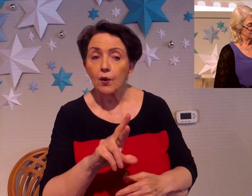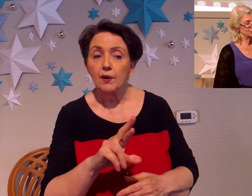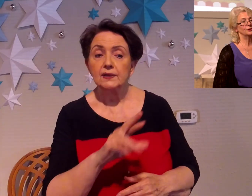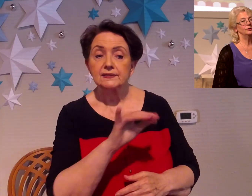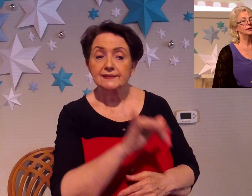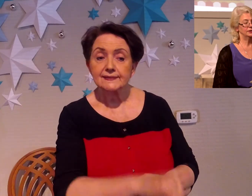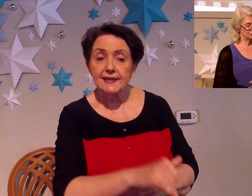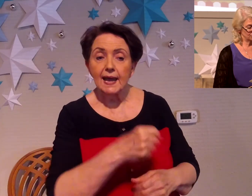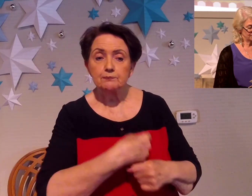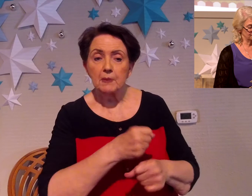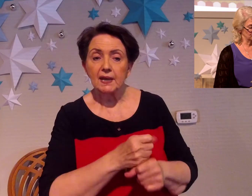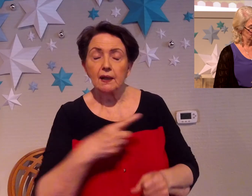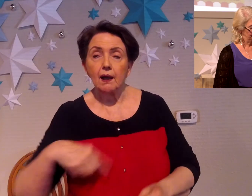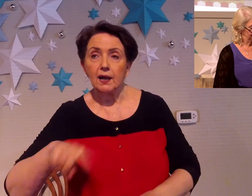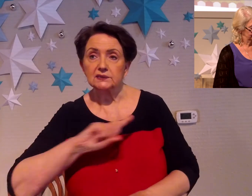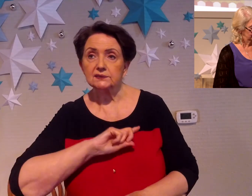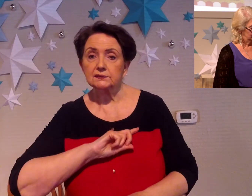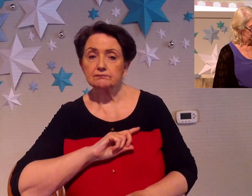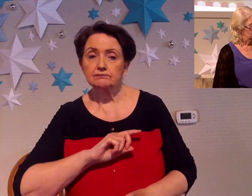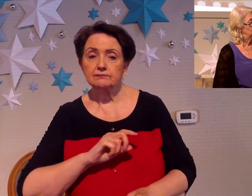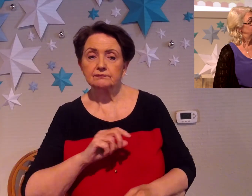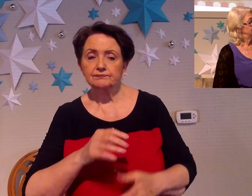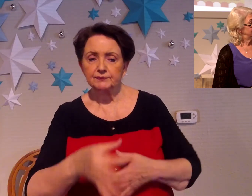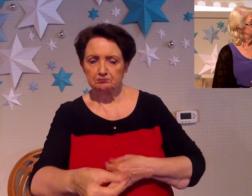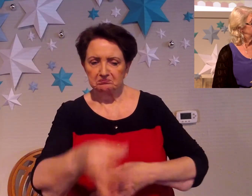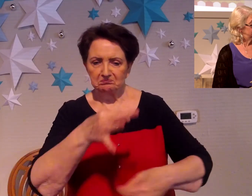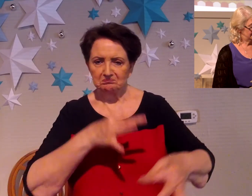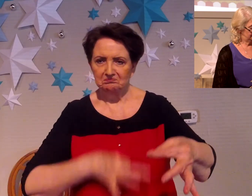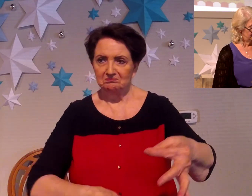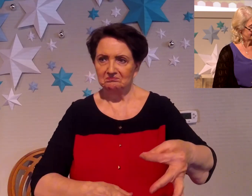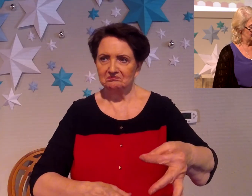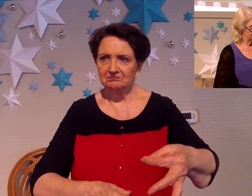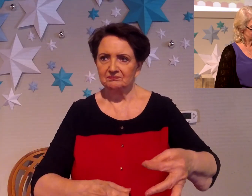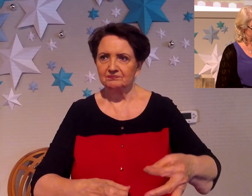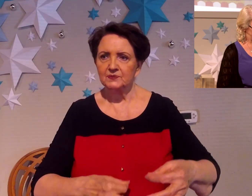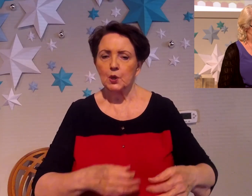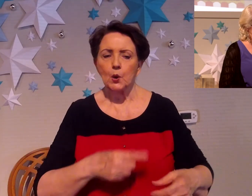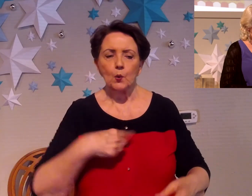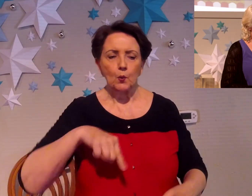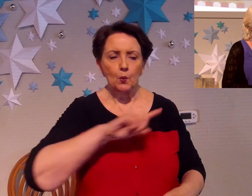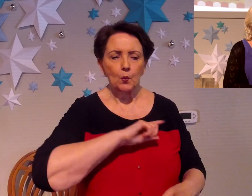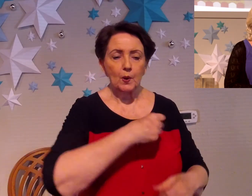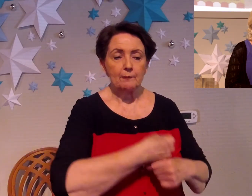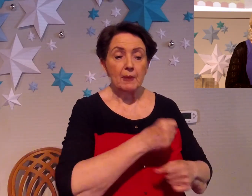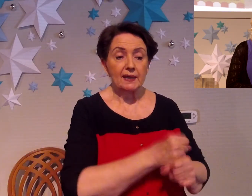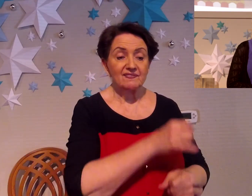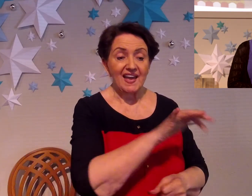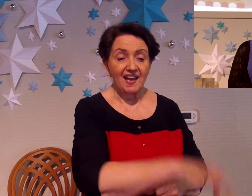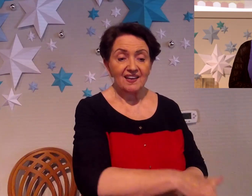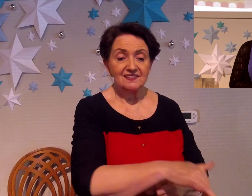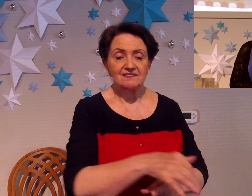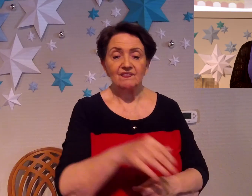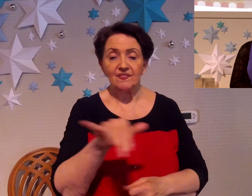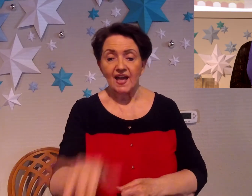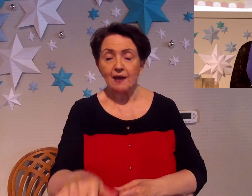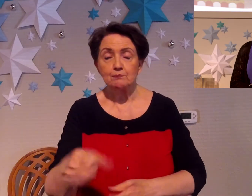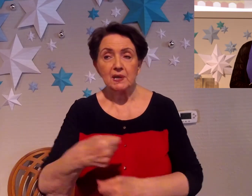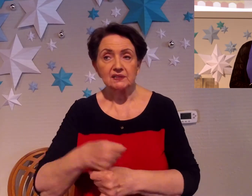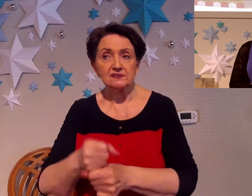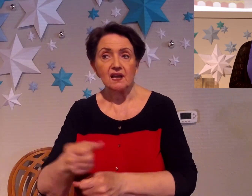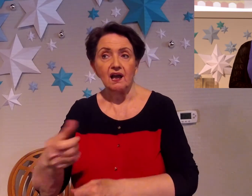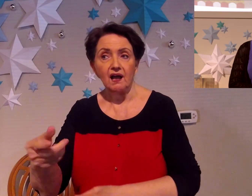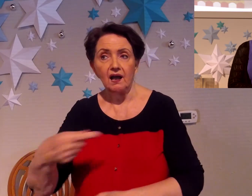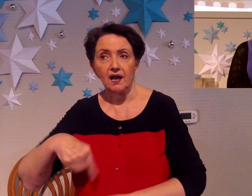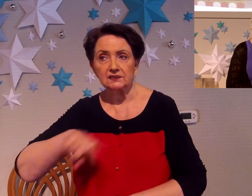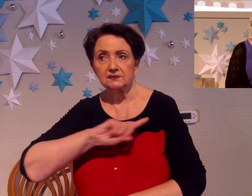obvious answer, it is reciprocal. We make it, it makes us. It is an event in history and a